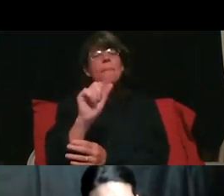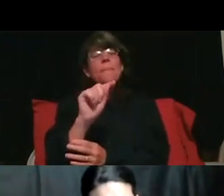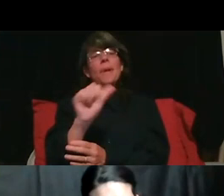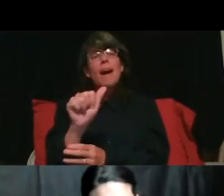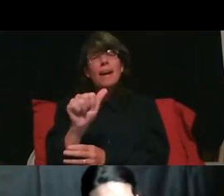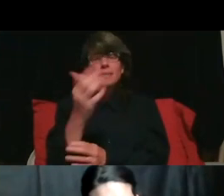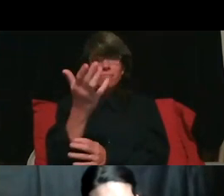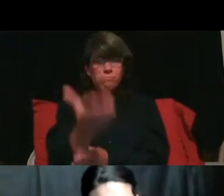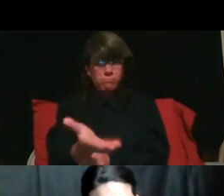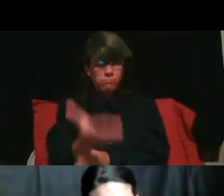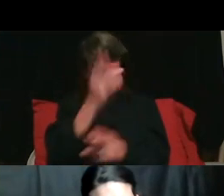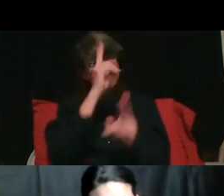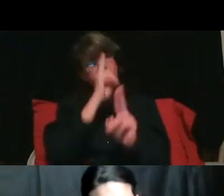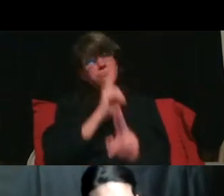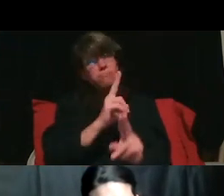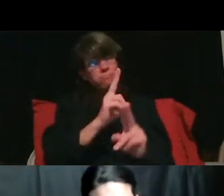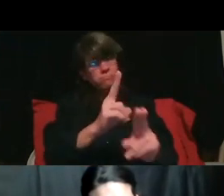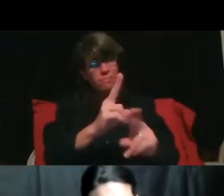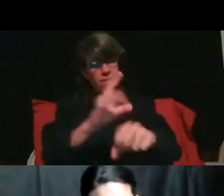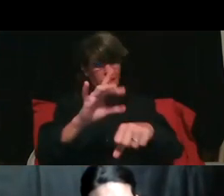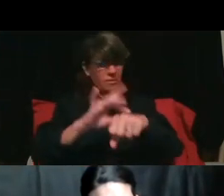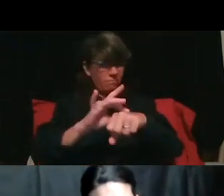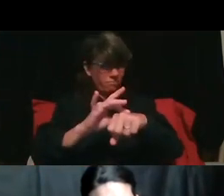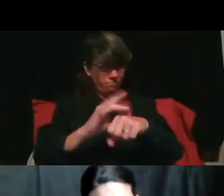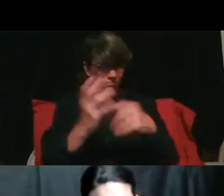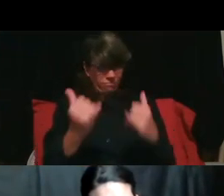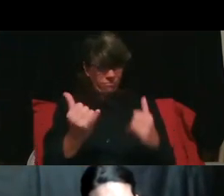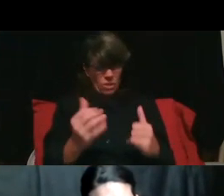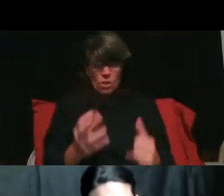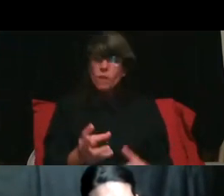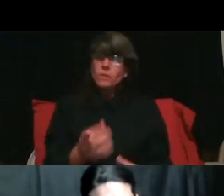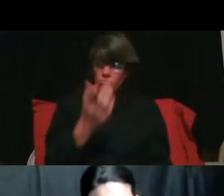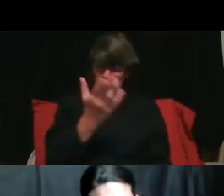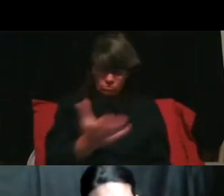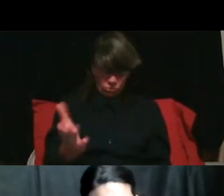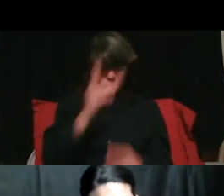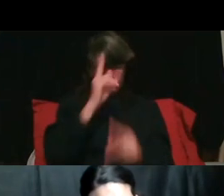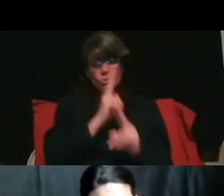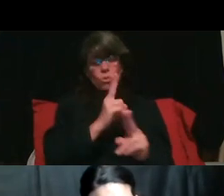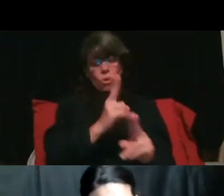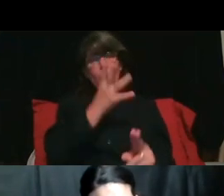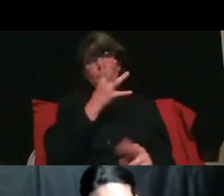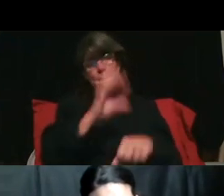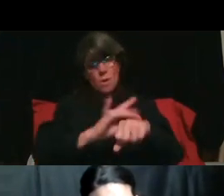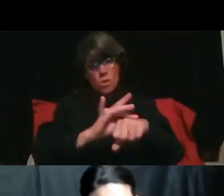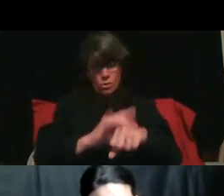you honored those plants this evening. You honored Mother Earth. And I say, Jima,